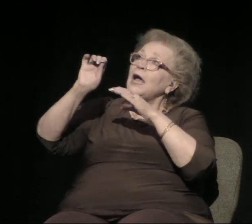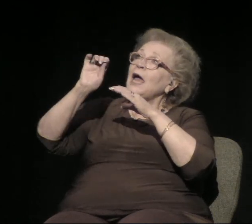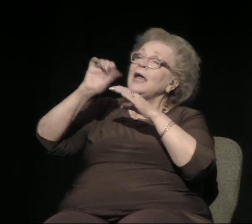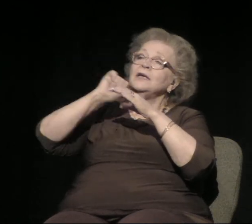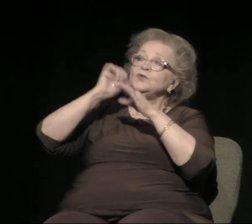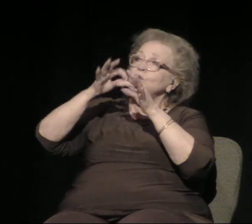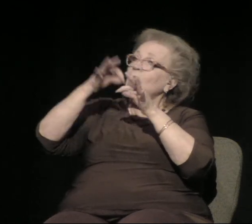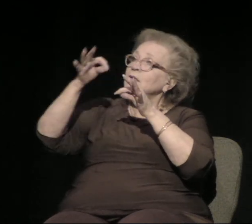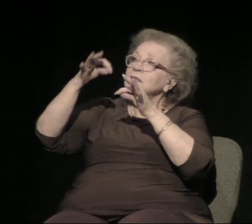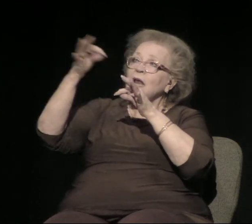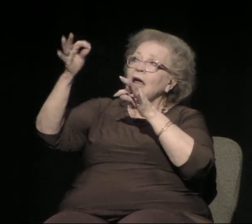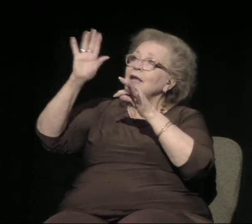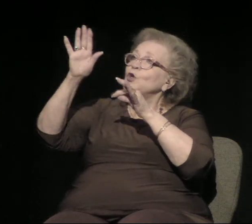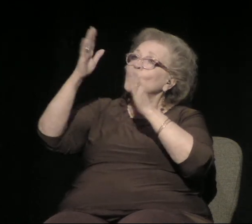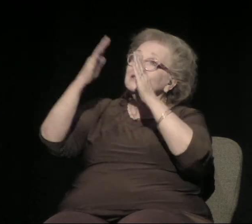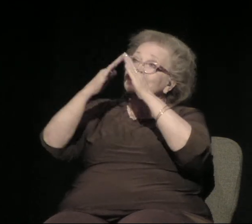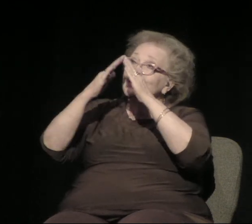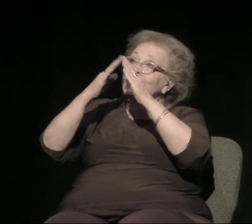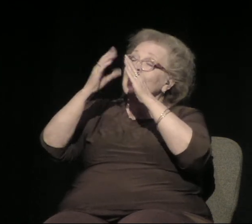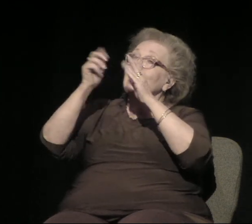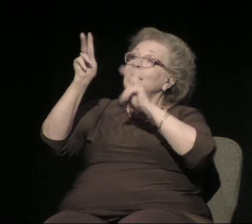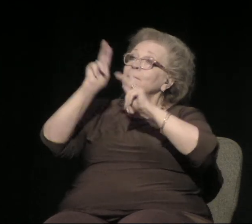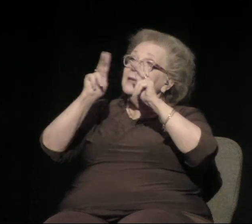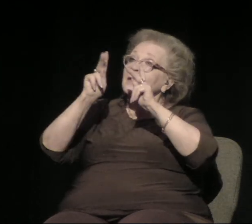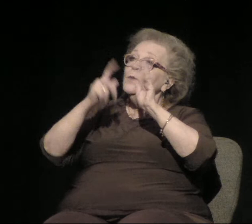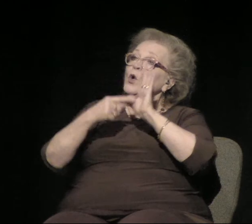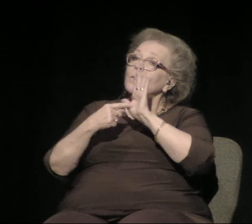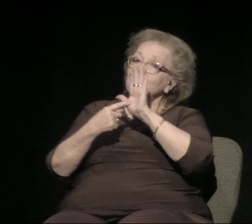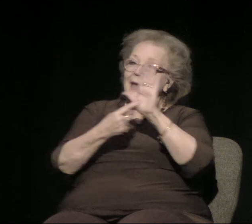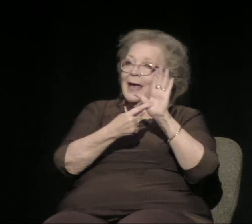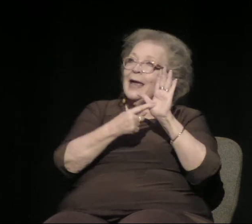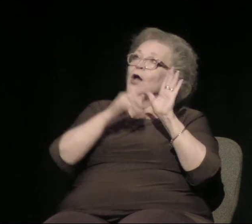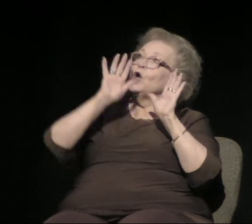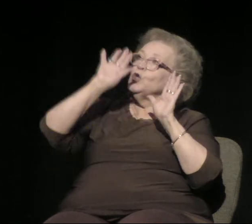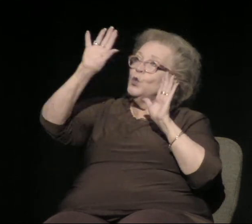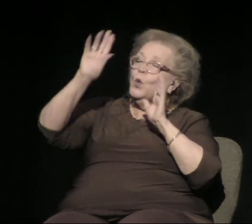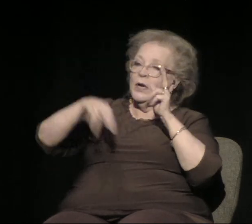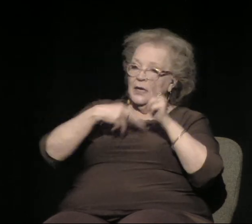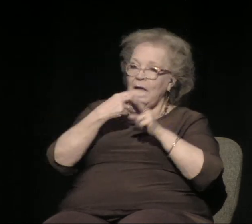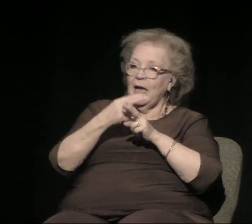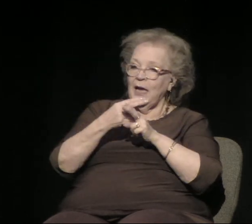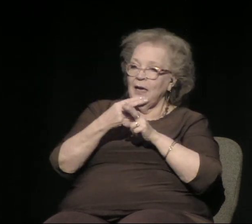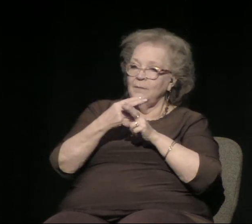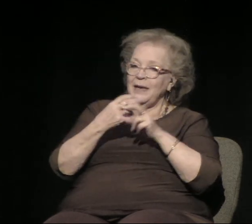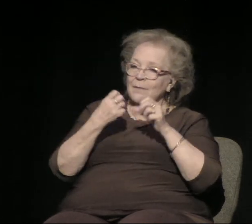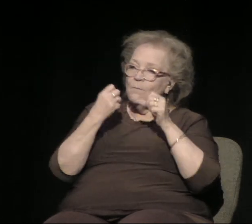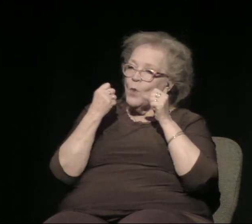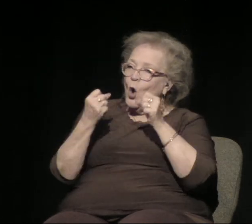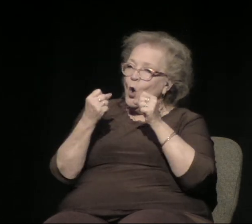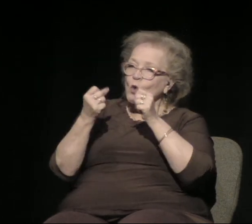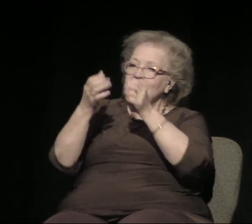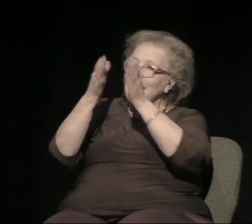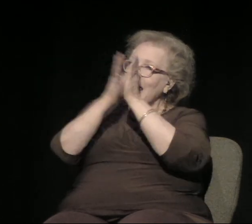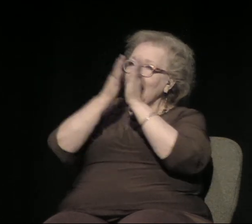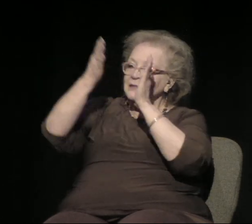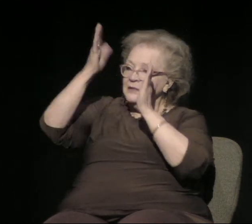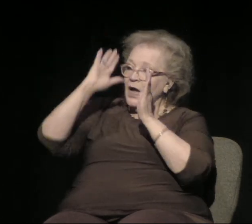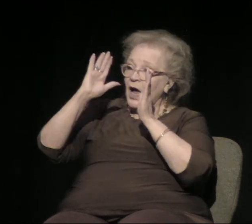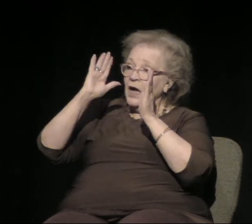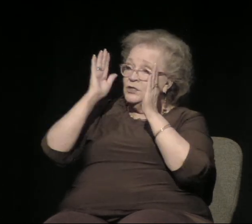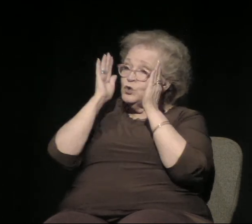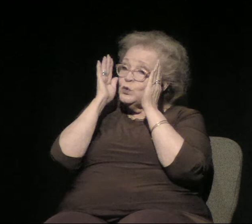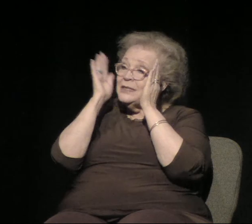not delay because your city and your people bear your name. Daniel boldly asked God to listen to him. He asked the